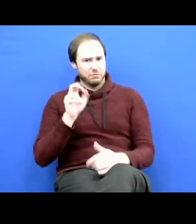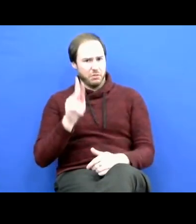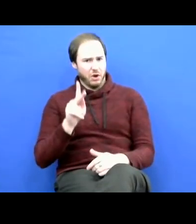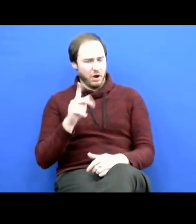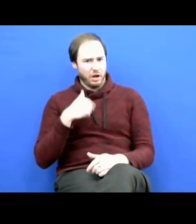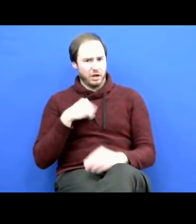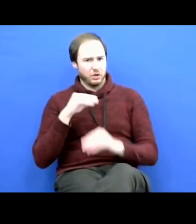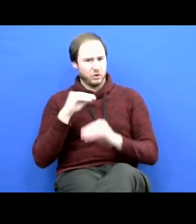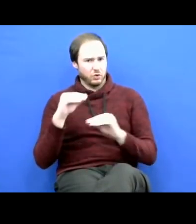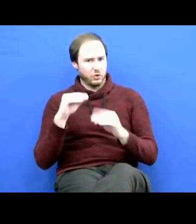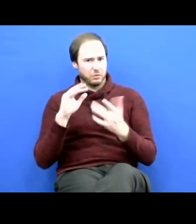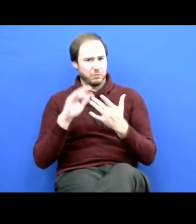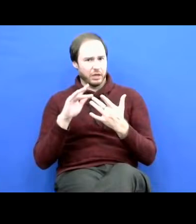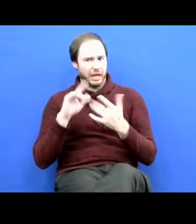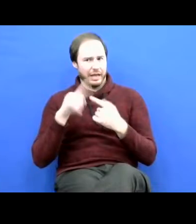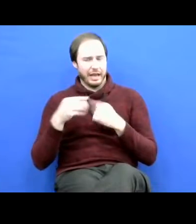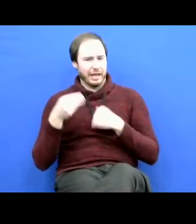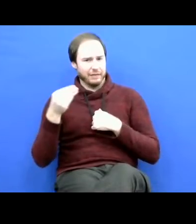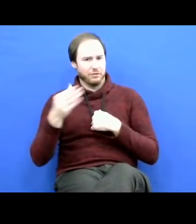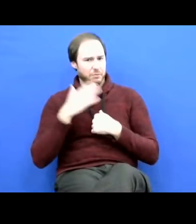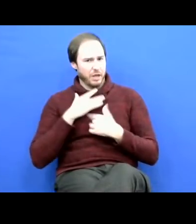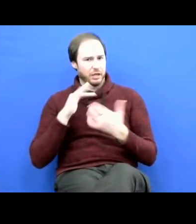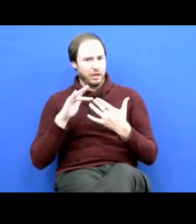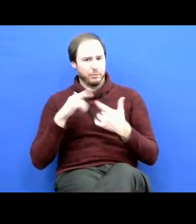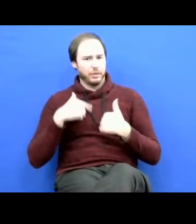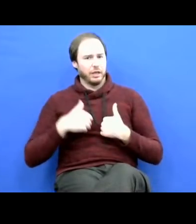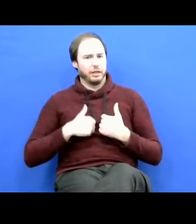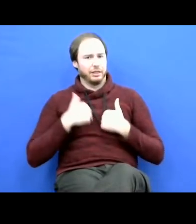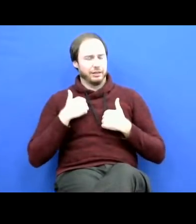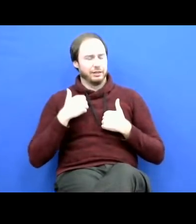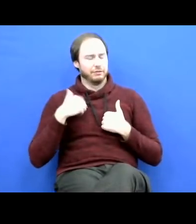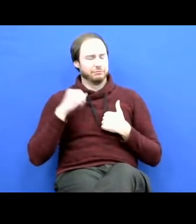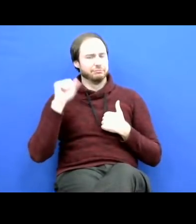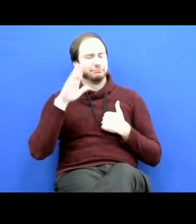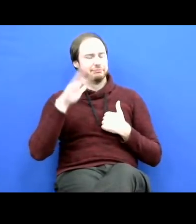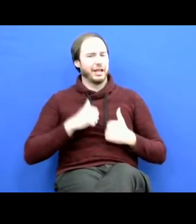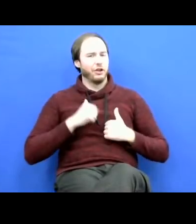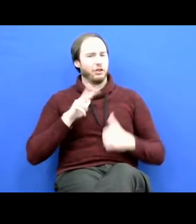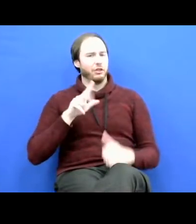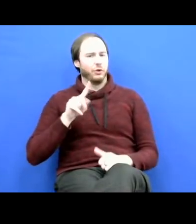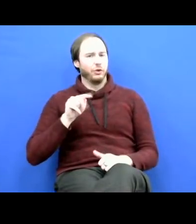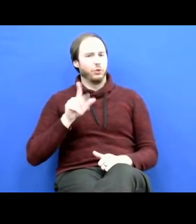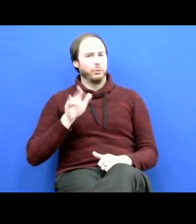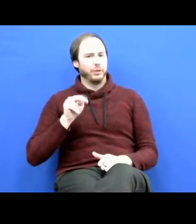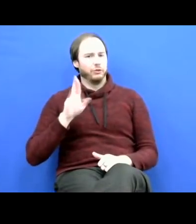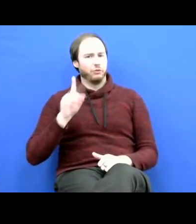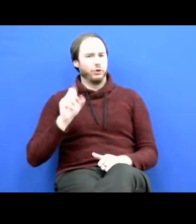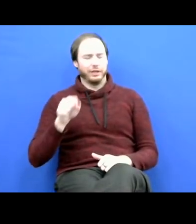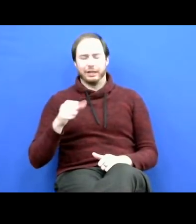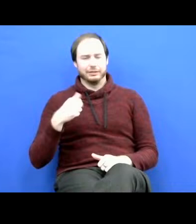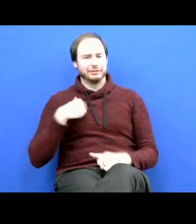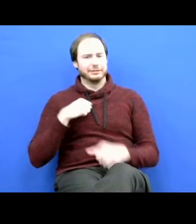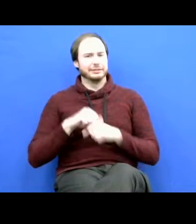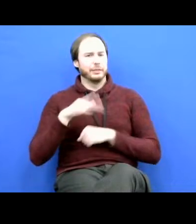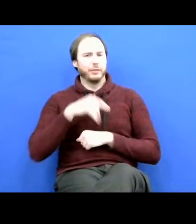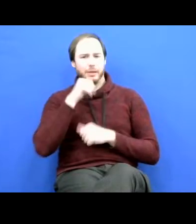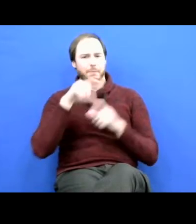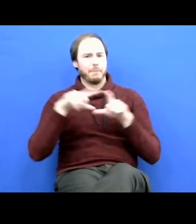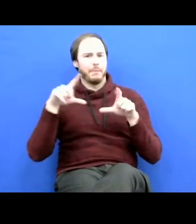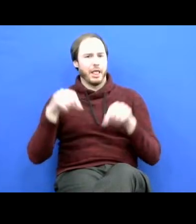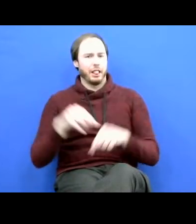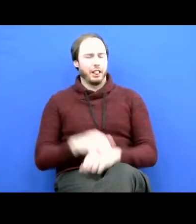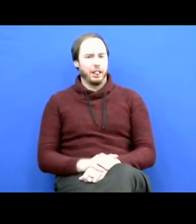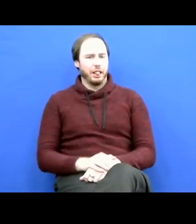I don't have a way to give them my contact, but I live at 31 Tobin Road. You can email me or mail me a letter or